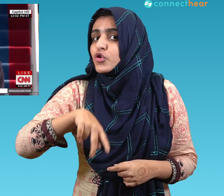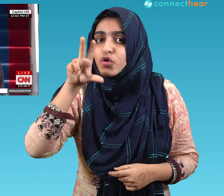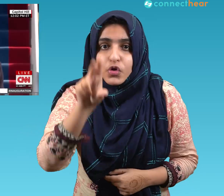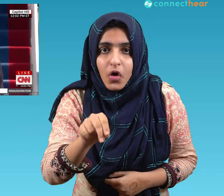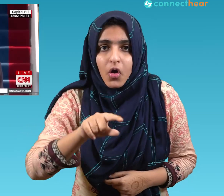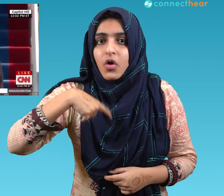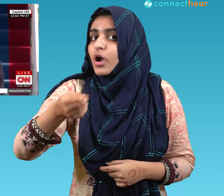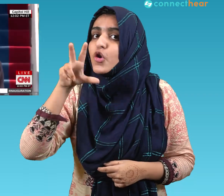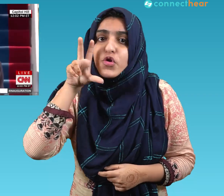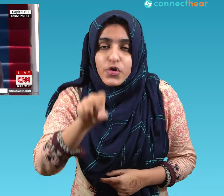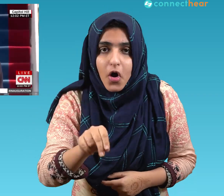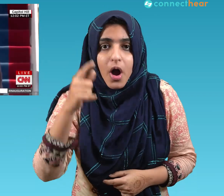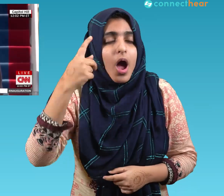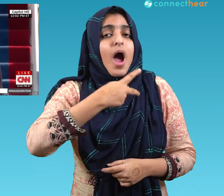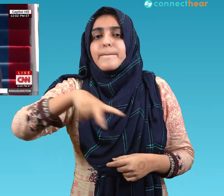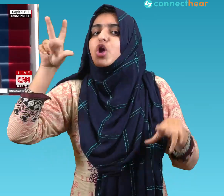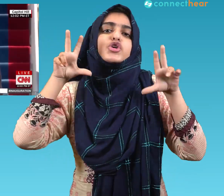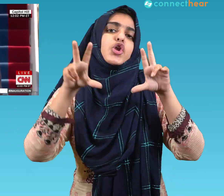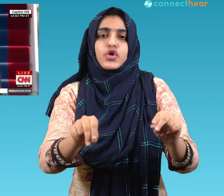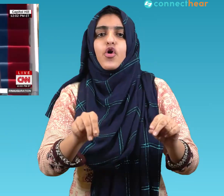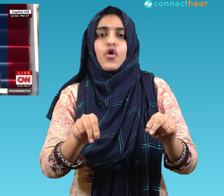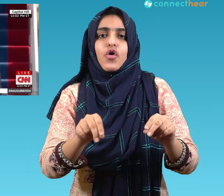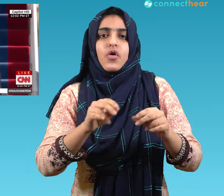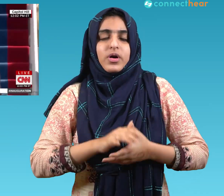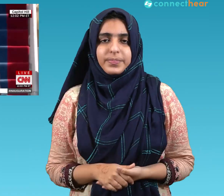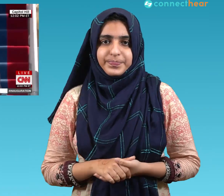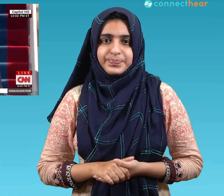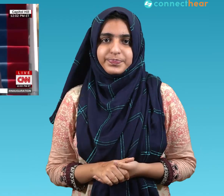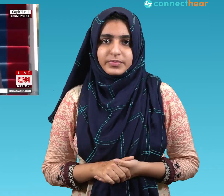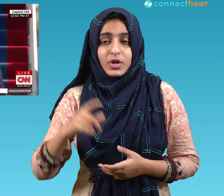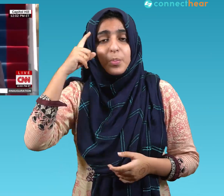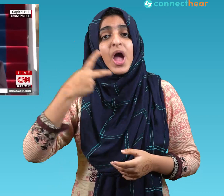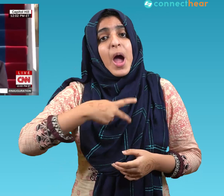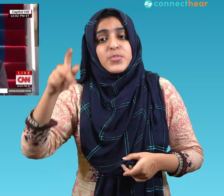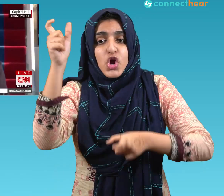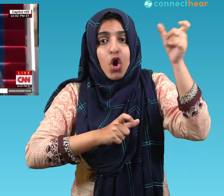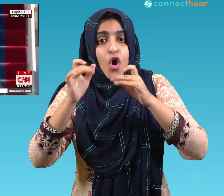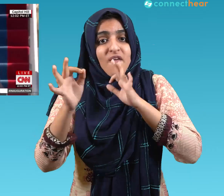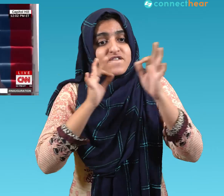today, not tomorrow, not ever. Not ever.